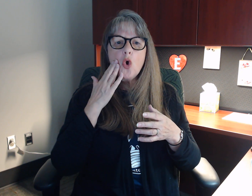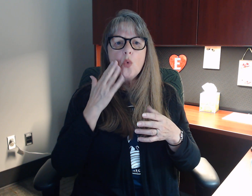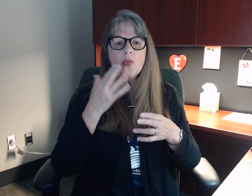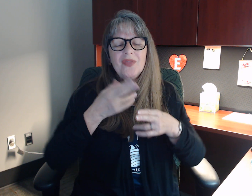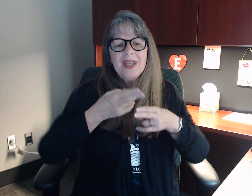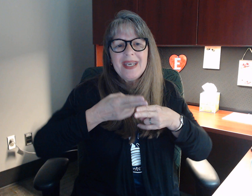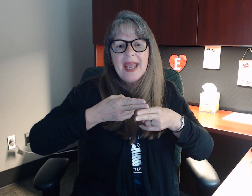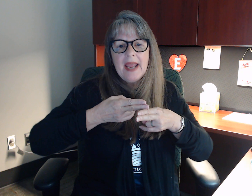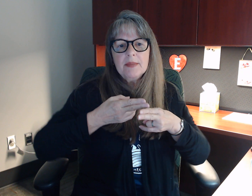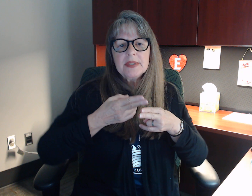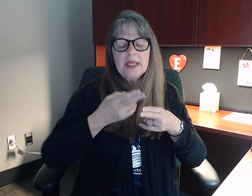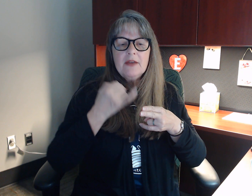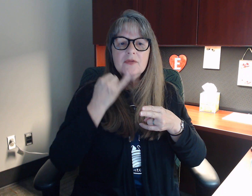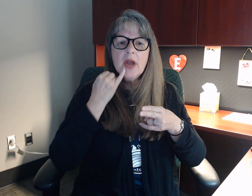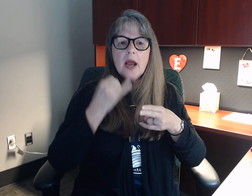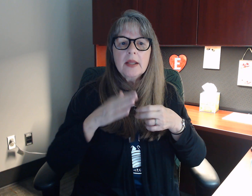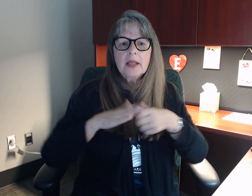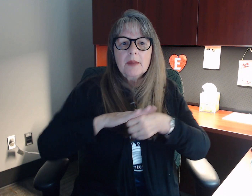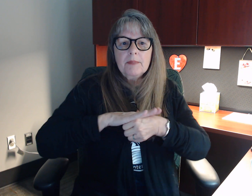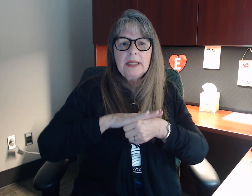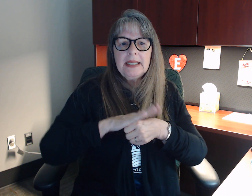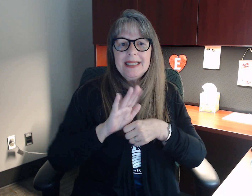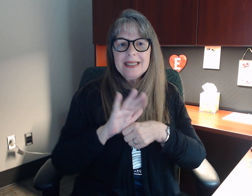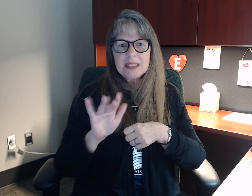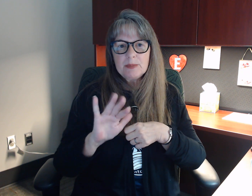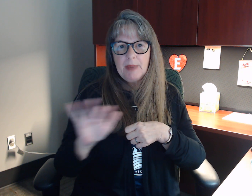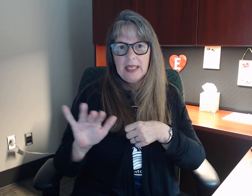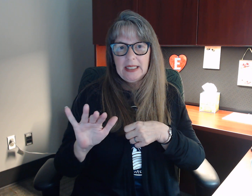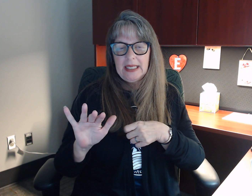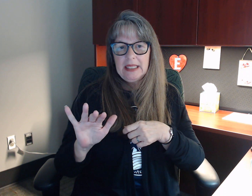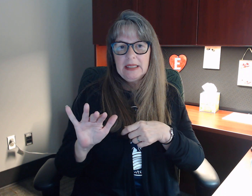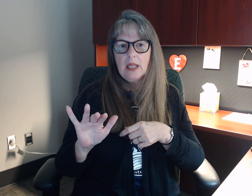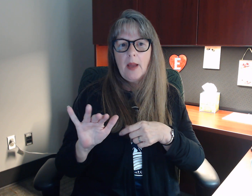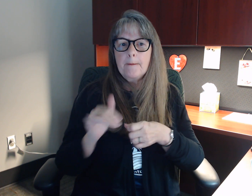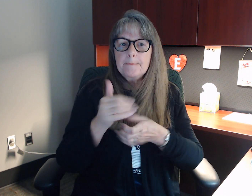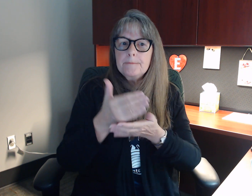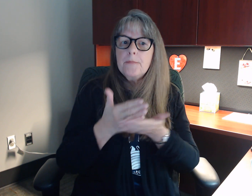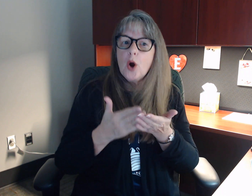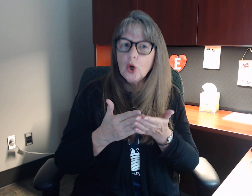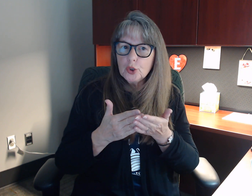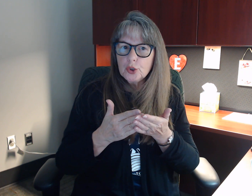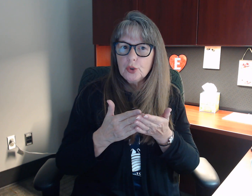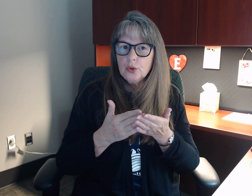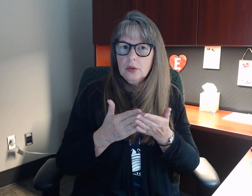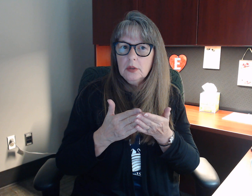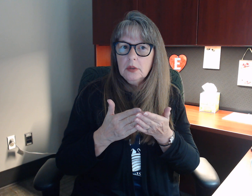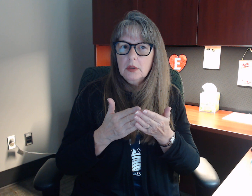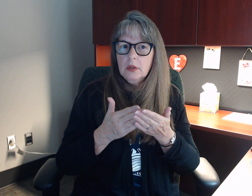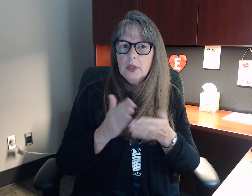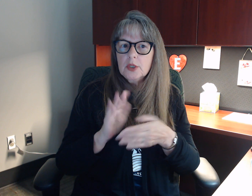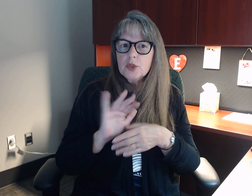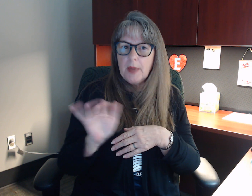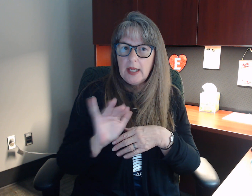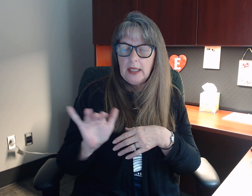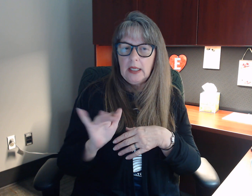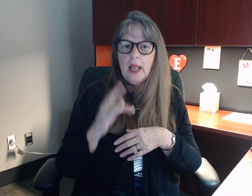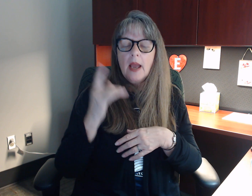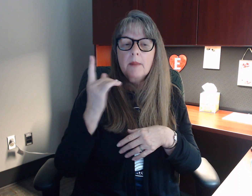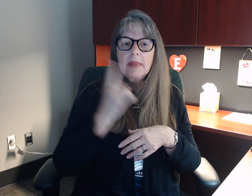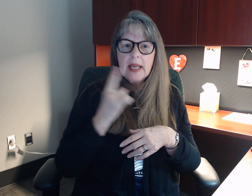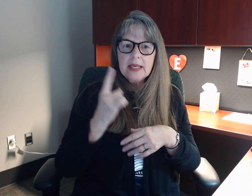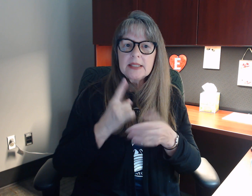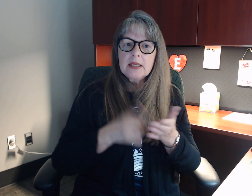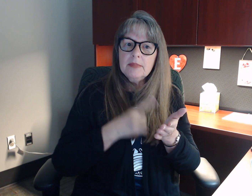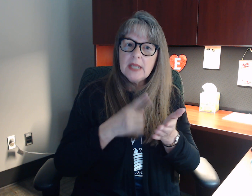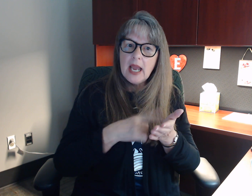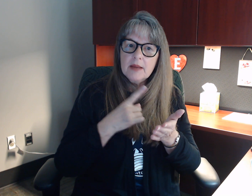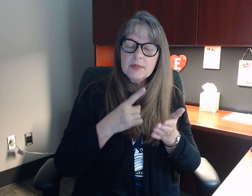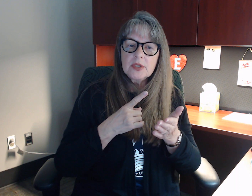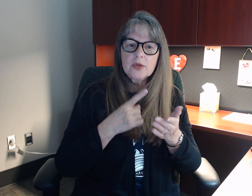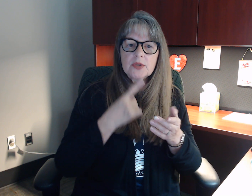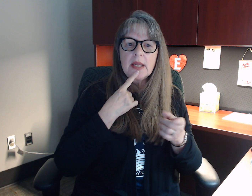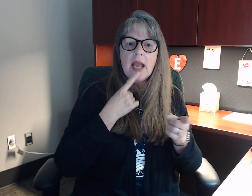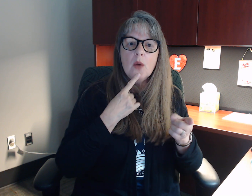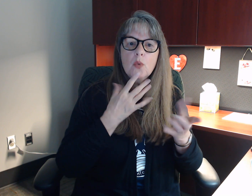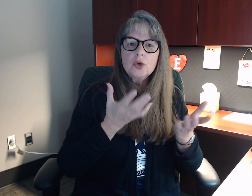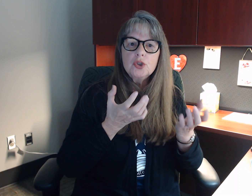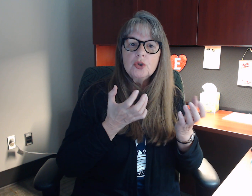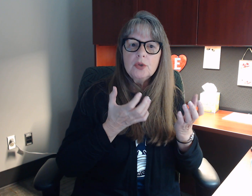the names, if not a complete spelling, a partial spelling, because sometimes they'll say, I want you to